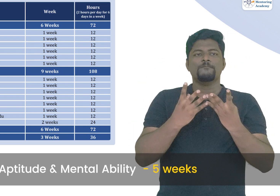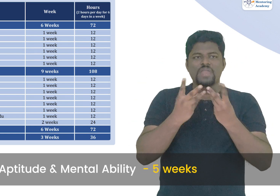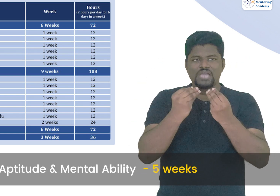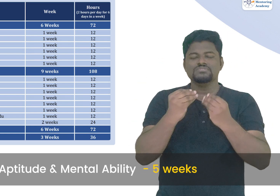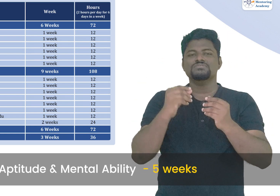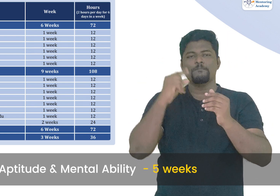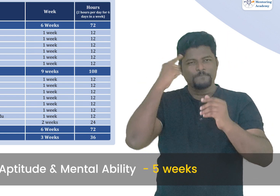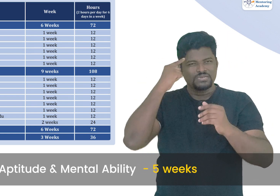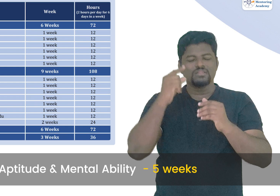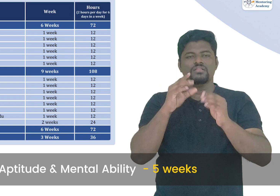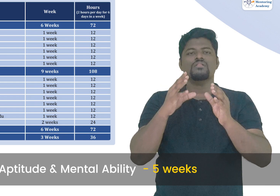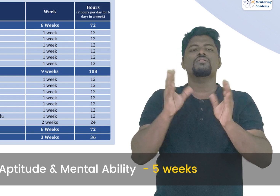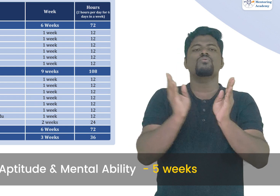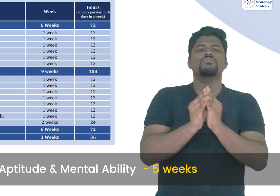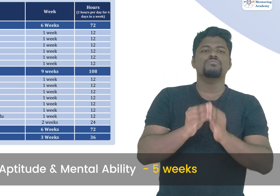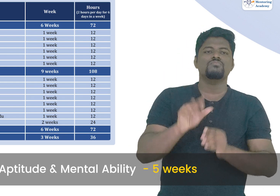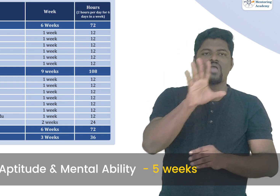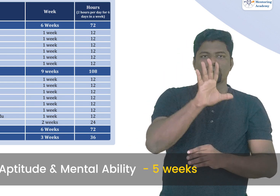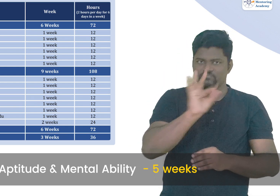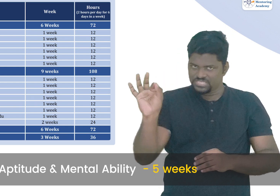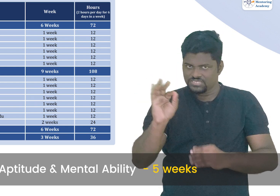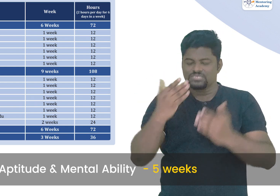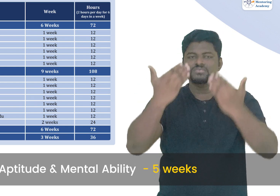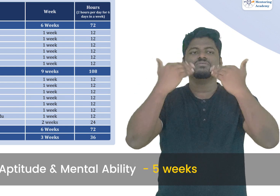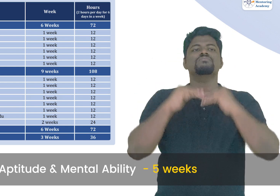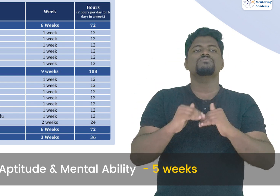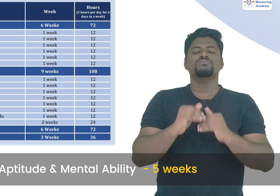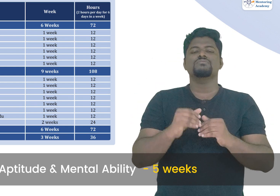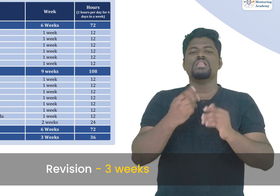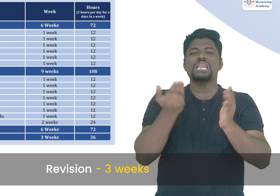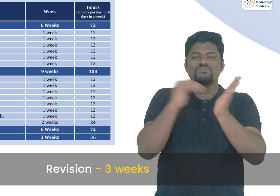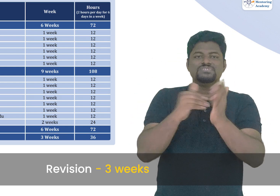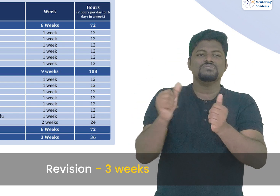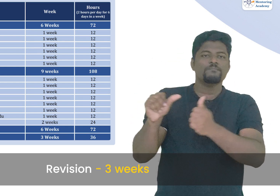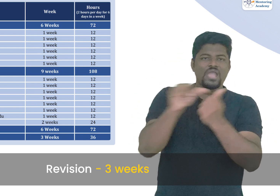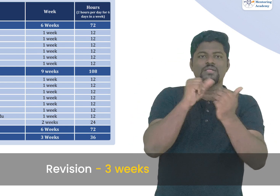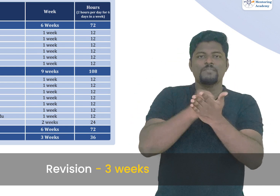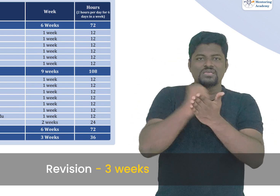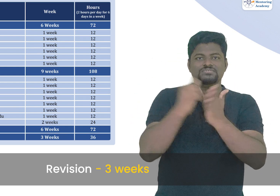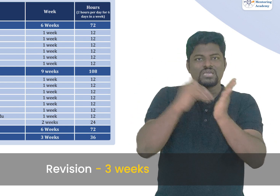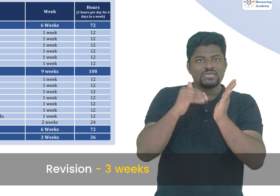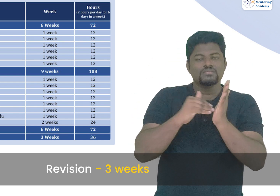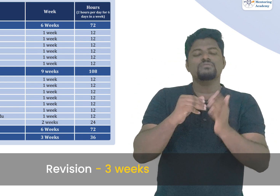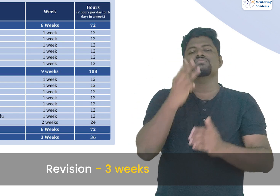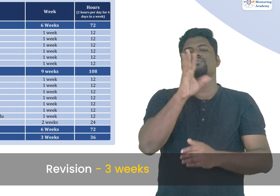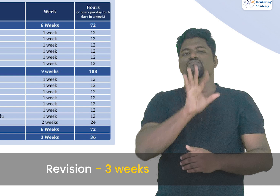Aptitude and Mental Ability 5 weeks. Revision 3 weeks.